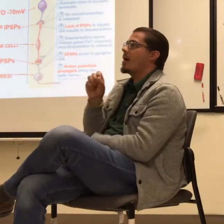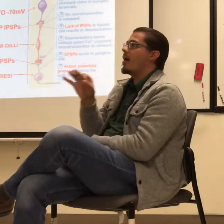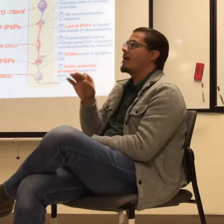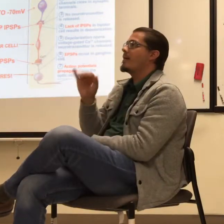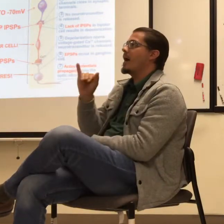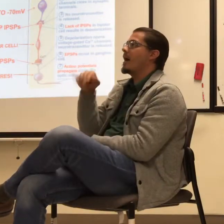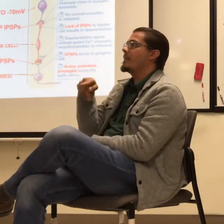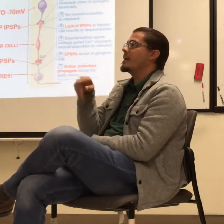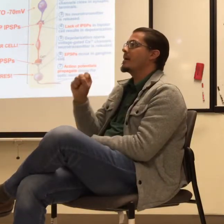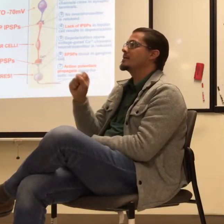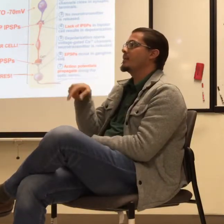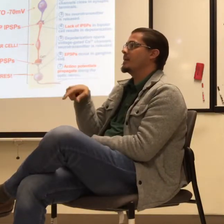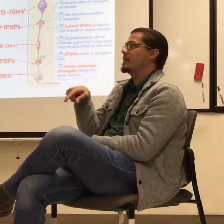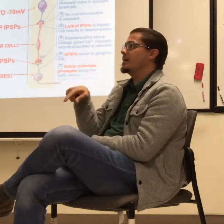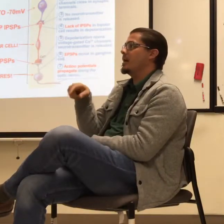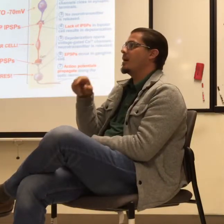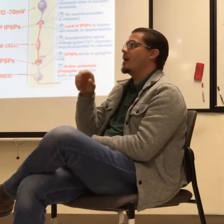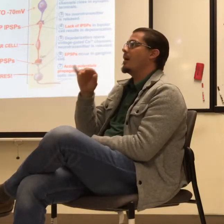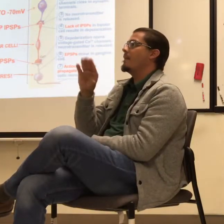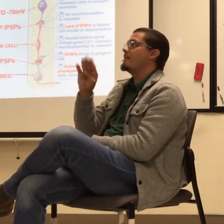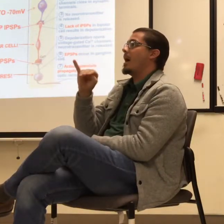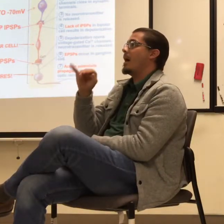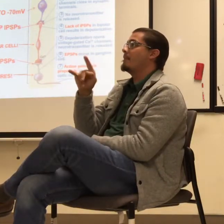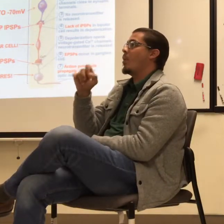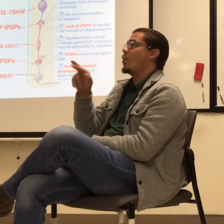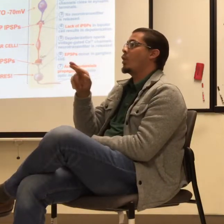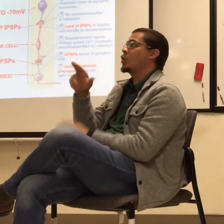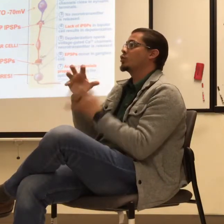IPSPs on bipolar cell.